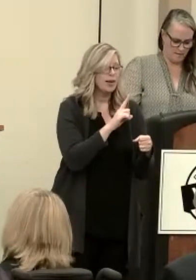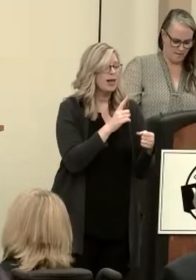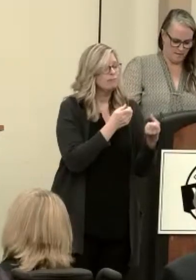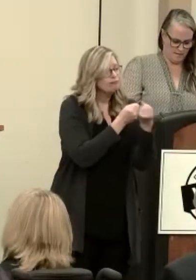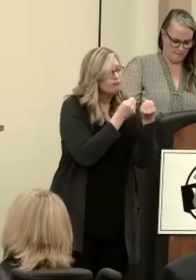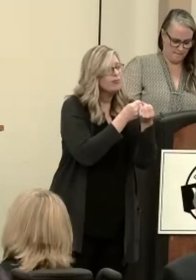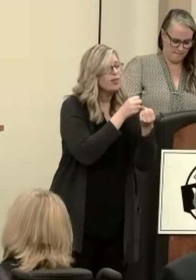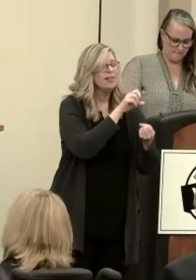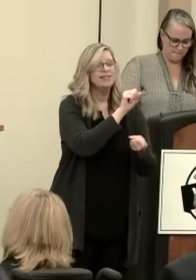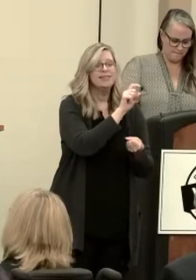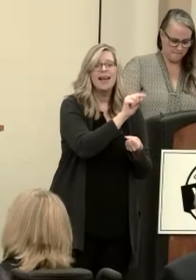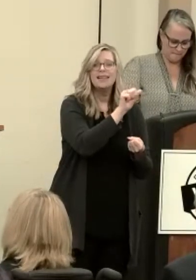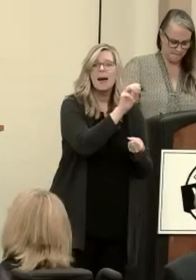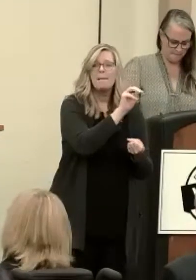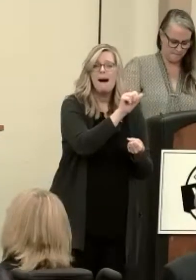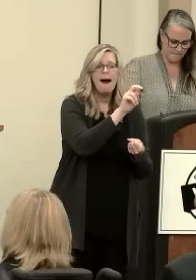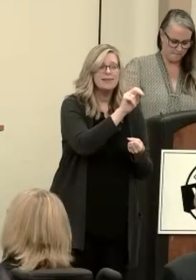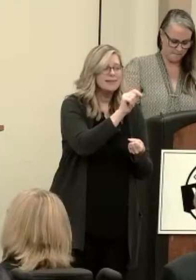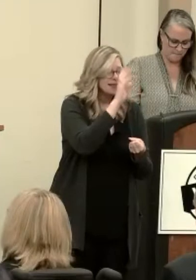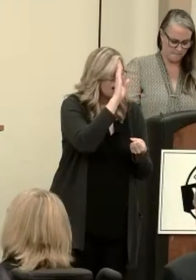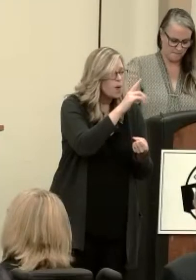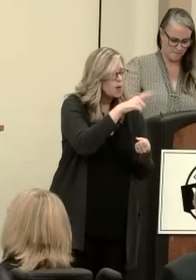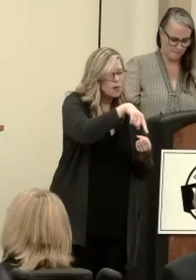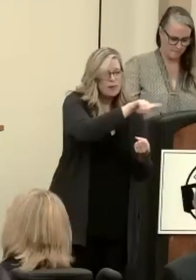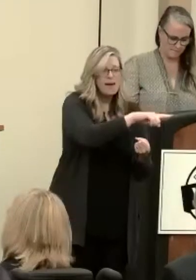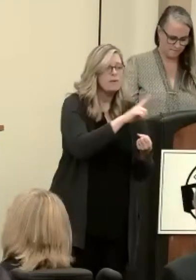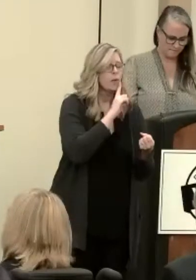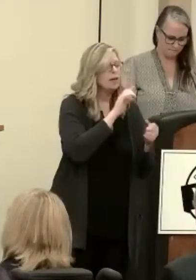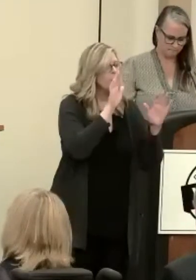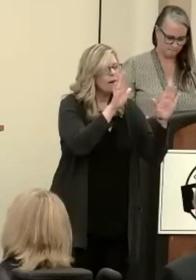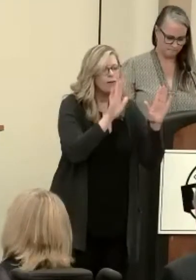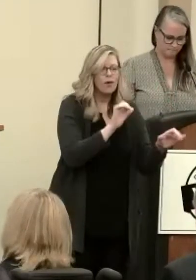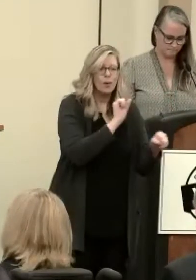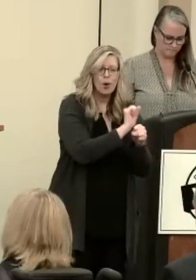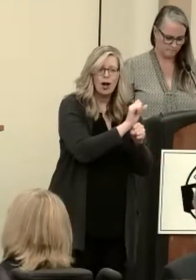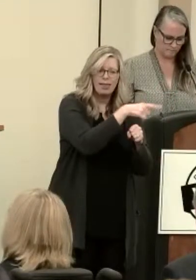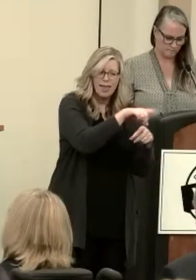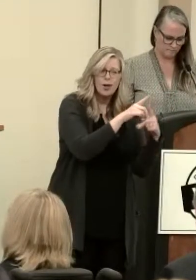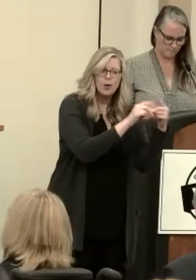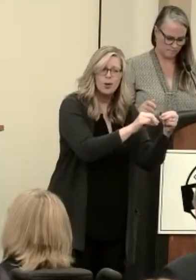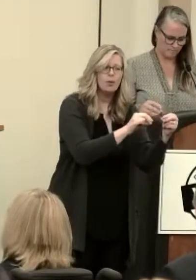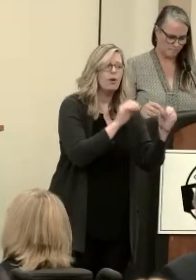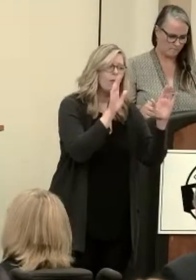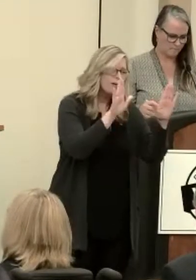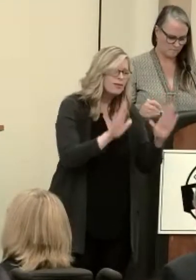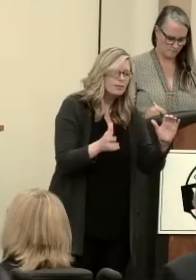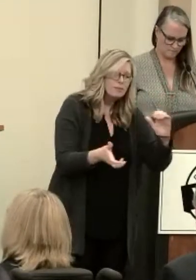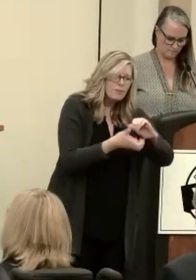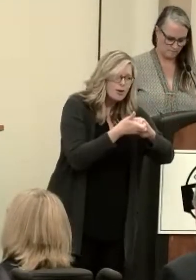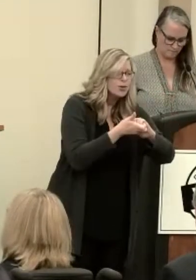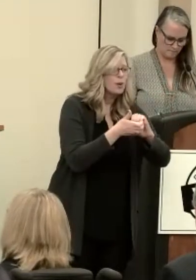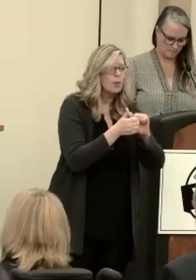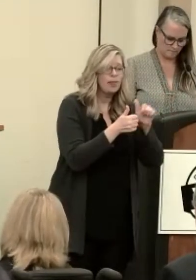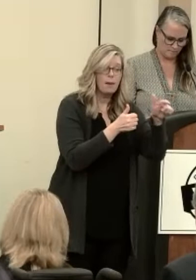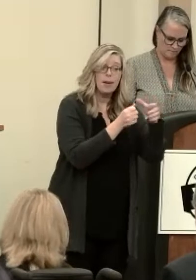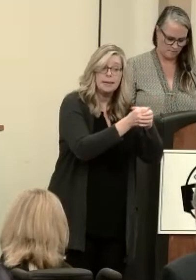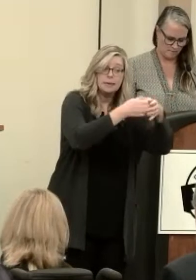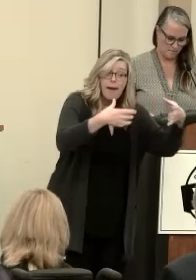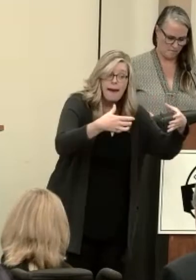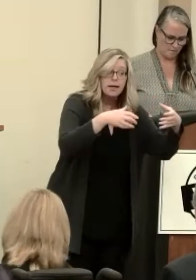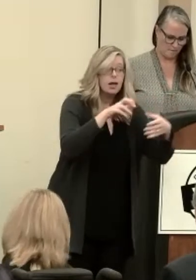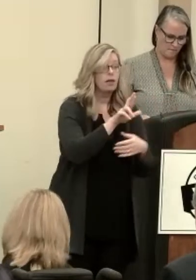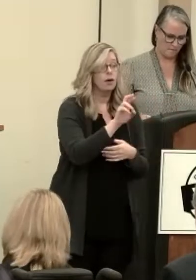all the wonderful work that you do and you continue to do. Wonderful partnerships, whether it be in expanding